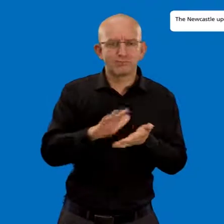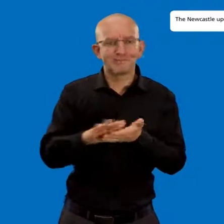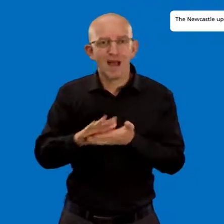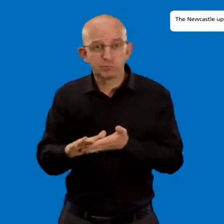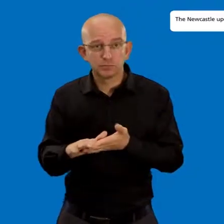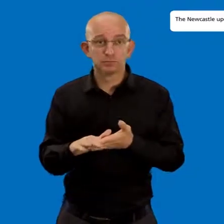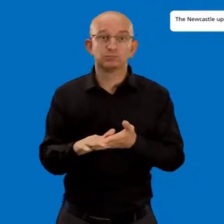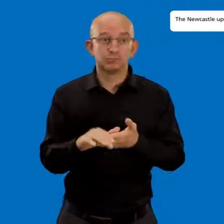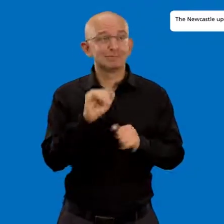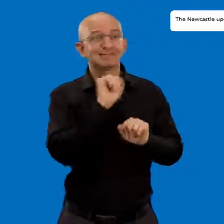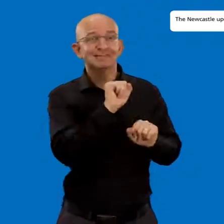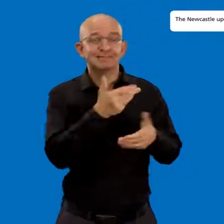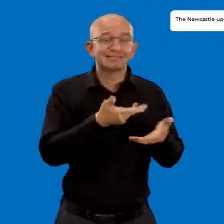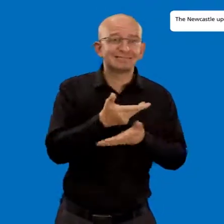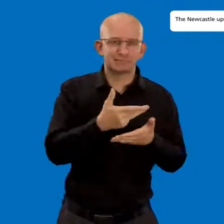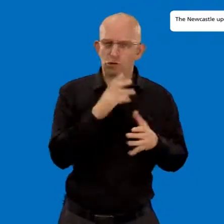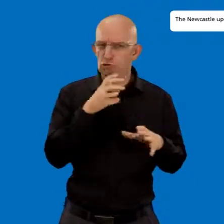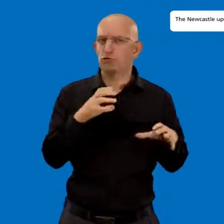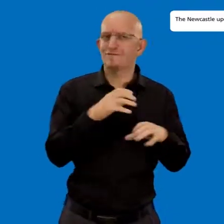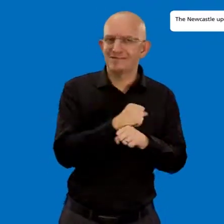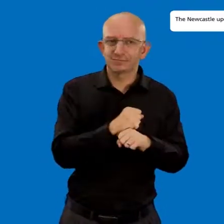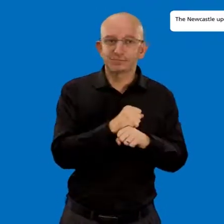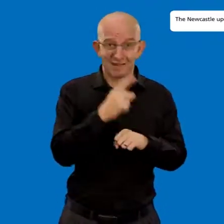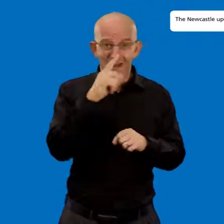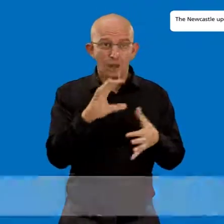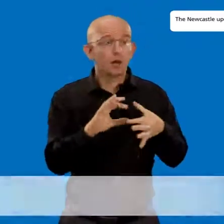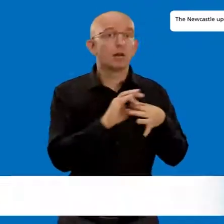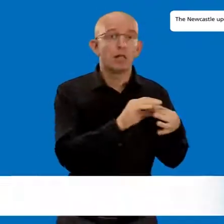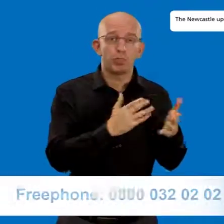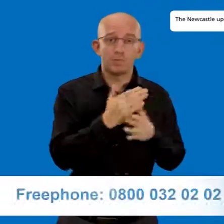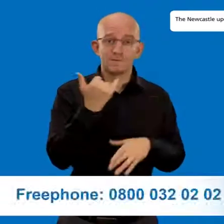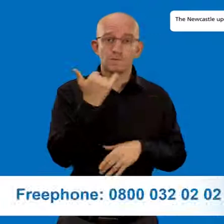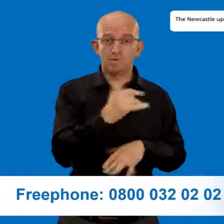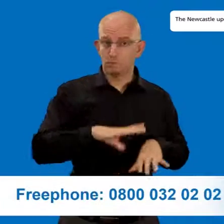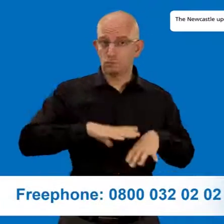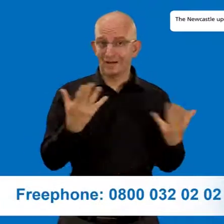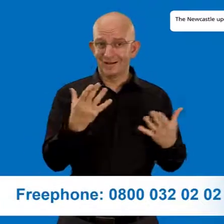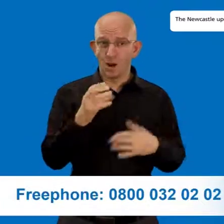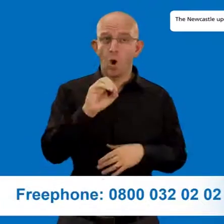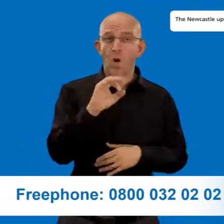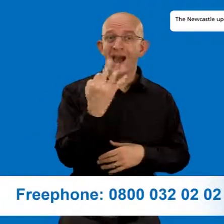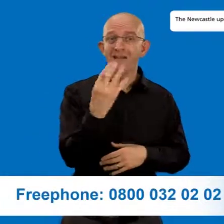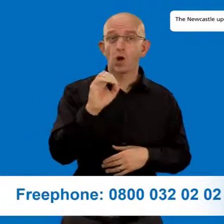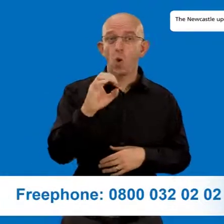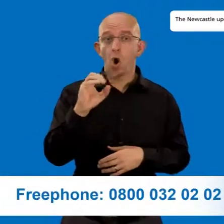quickly for you. This service is confidential and can be contacted on free phone